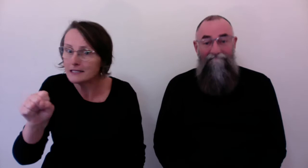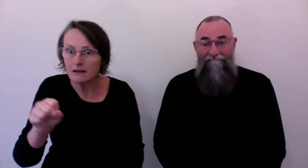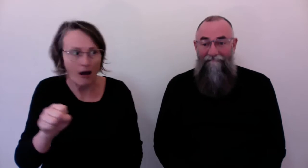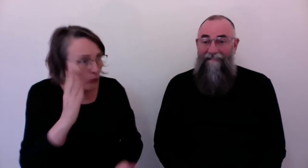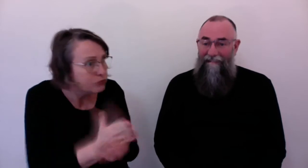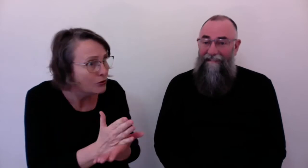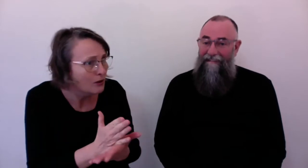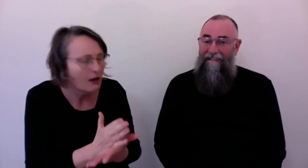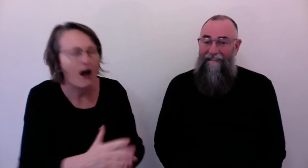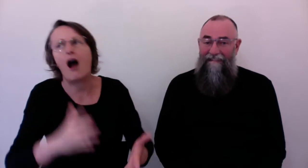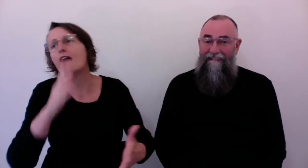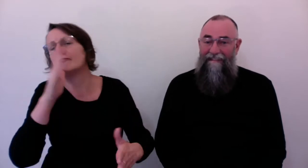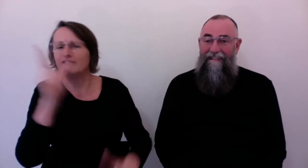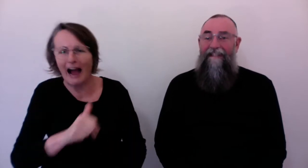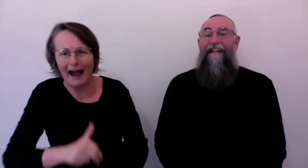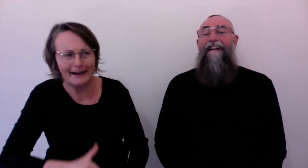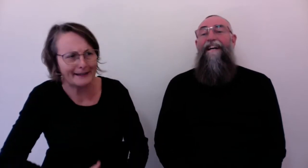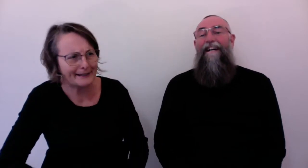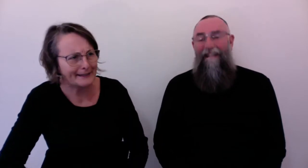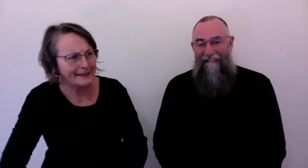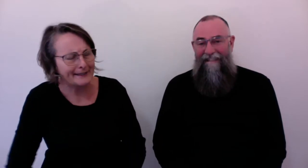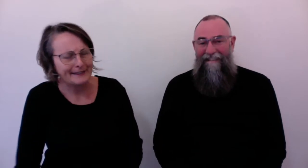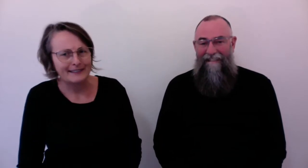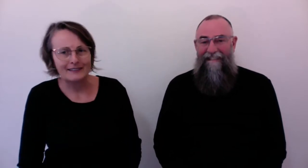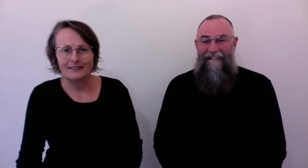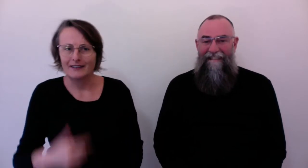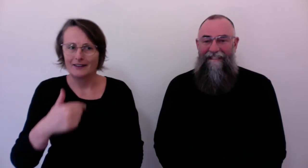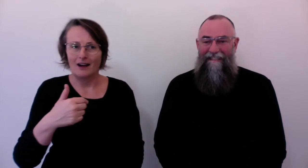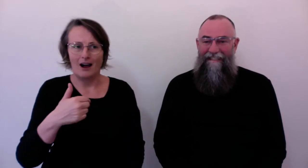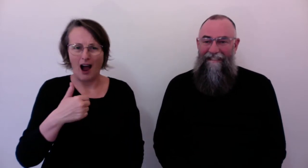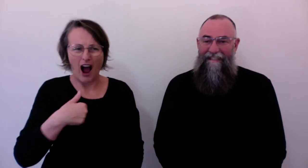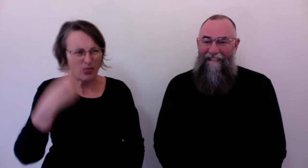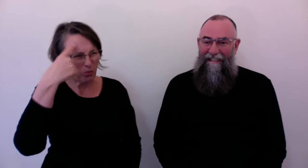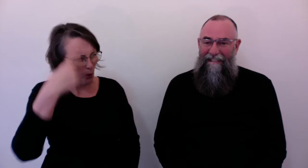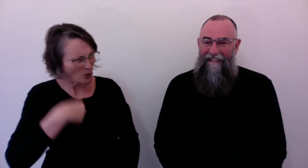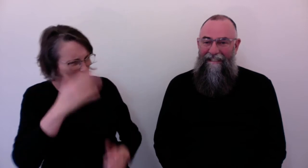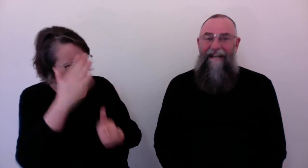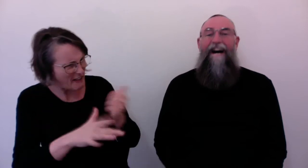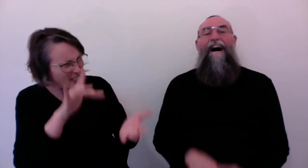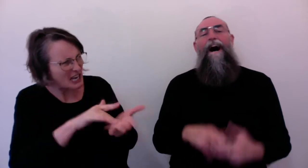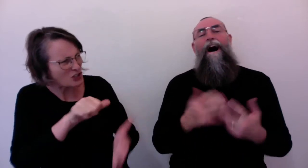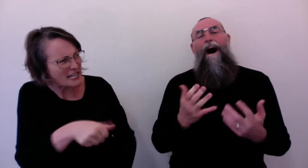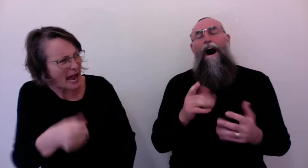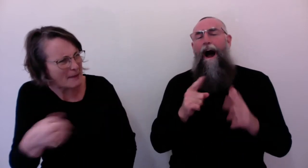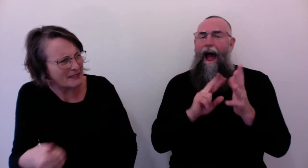for fuck's sake! That's it. I told Liam. That was my thing! Oh my God. Angus. That